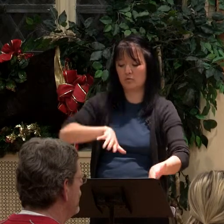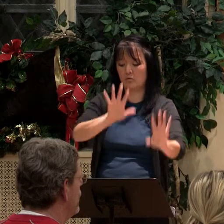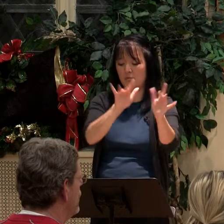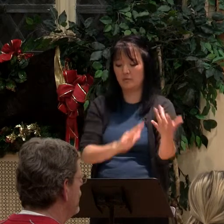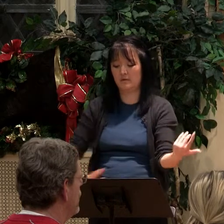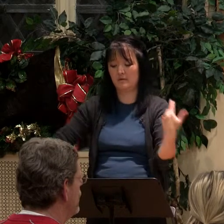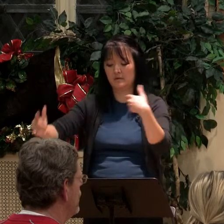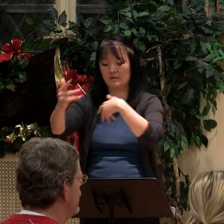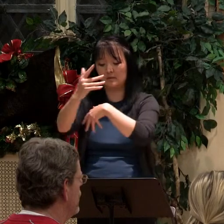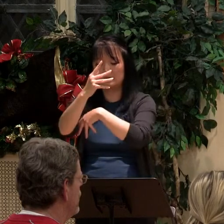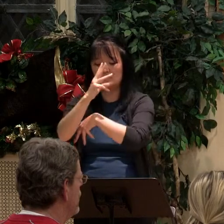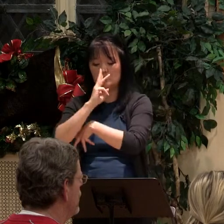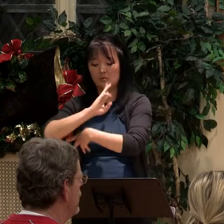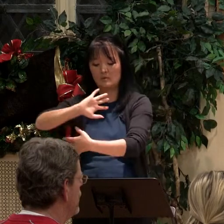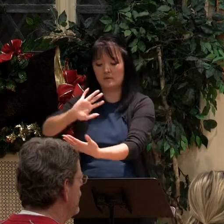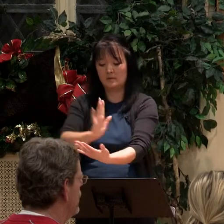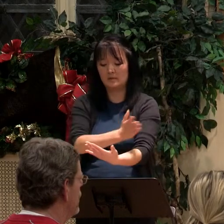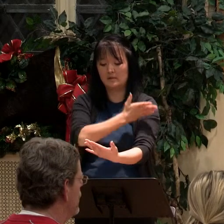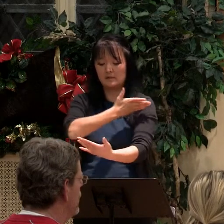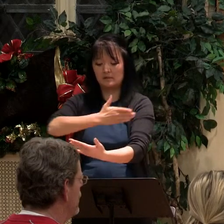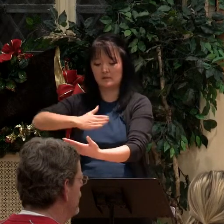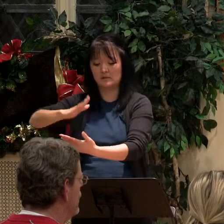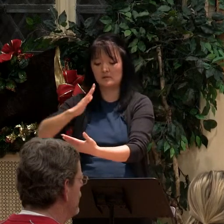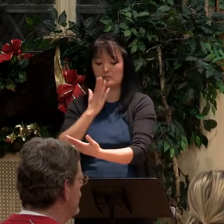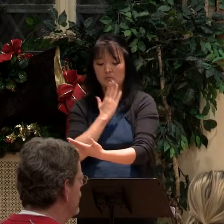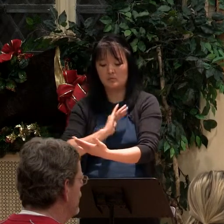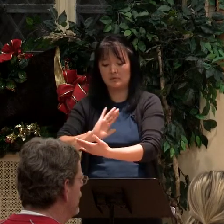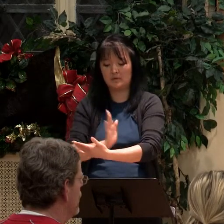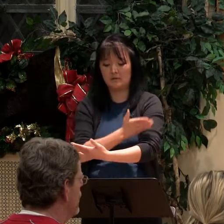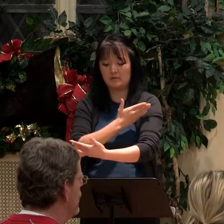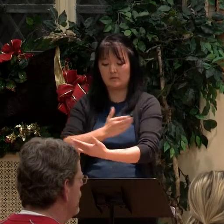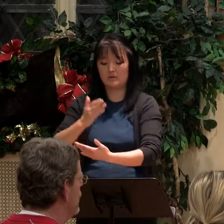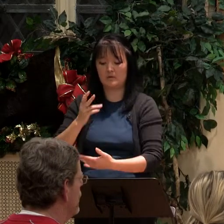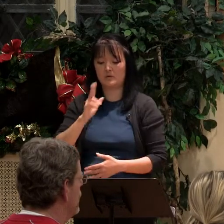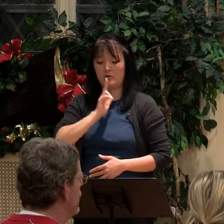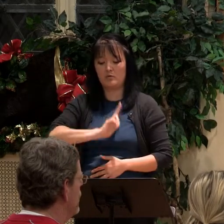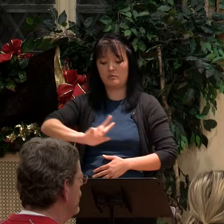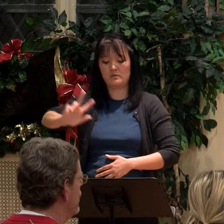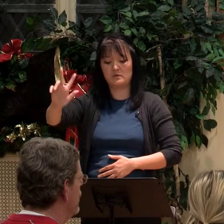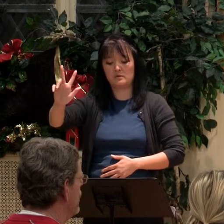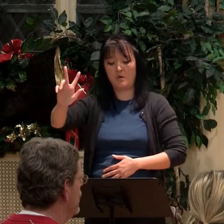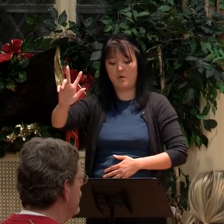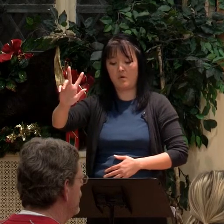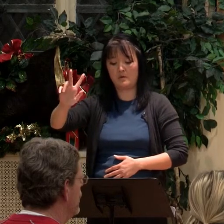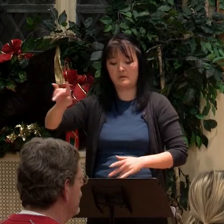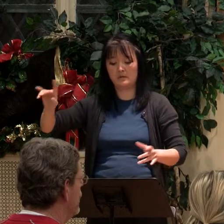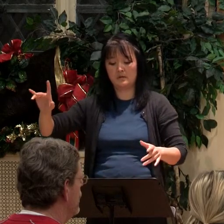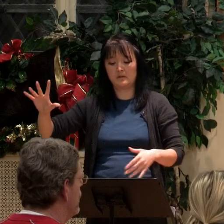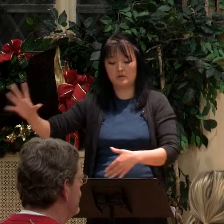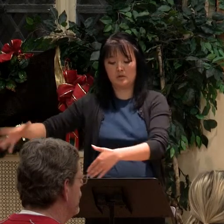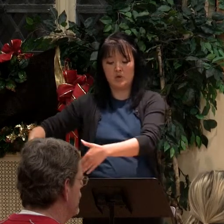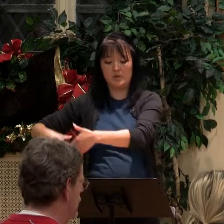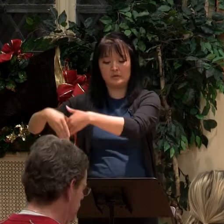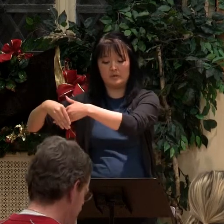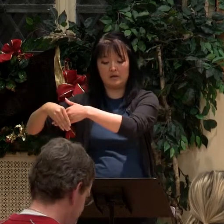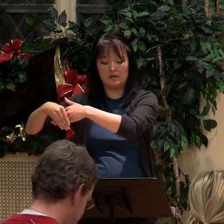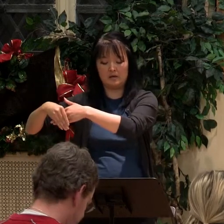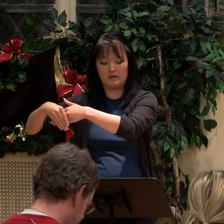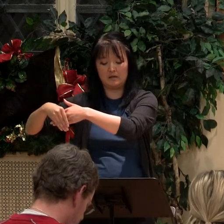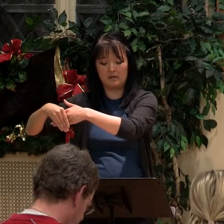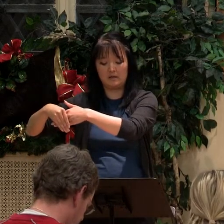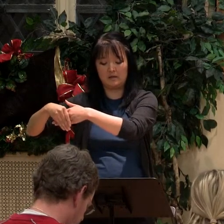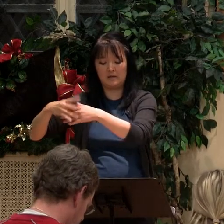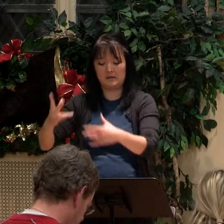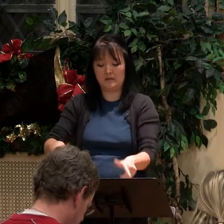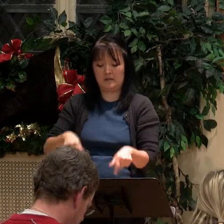as water sings tender lullabies. 3 years old, she holds my hand. She tucks